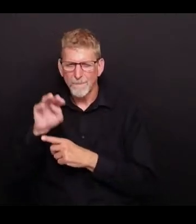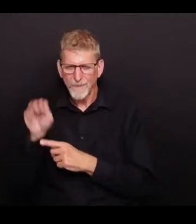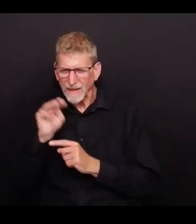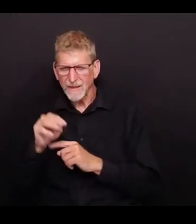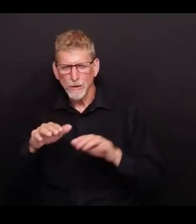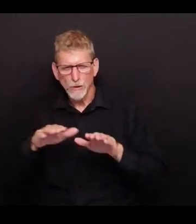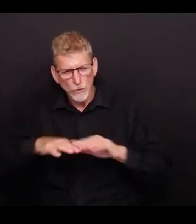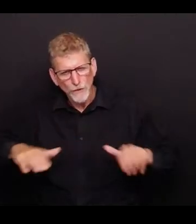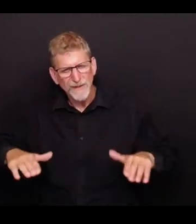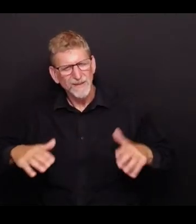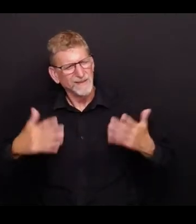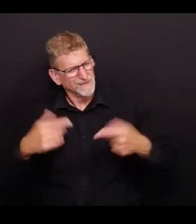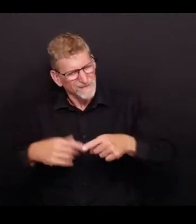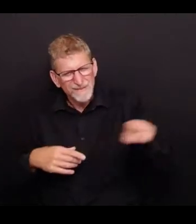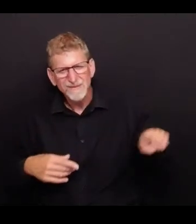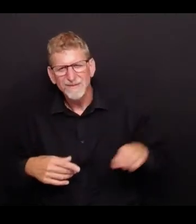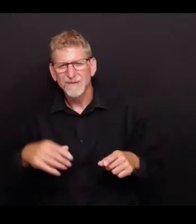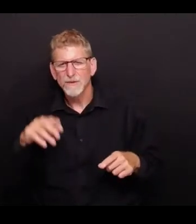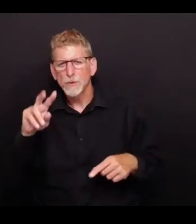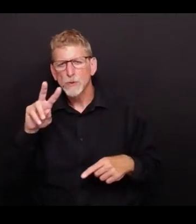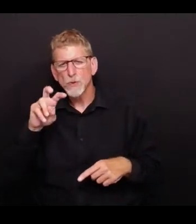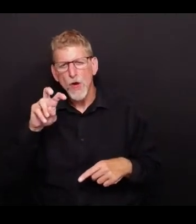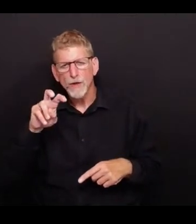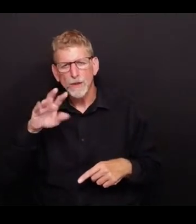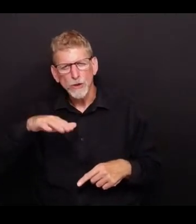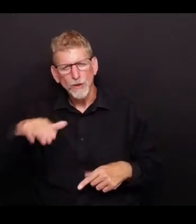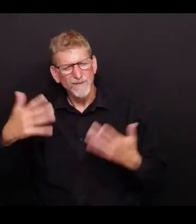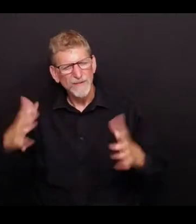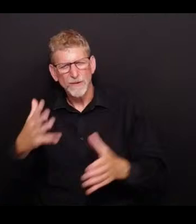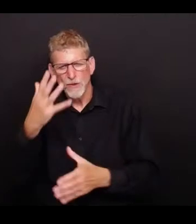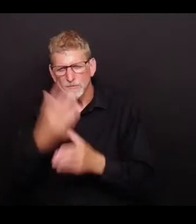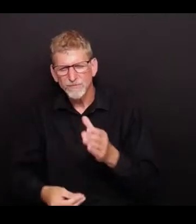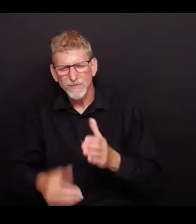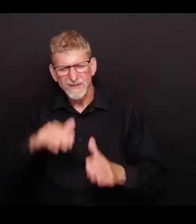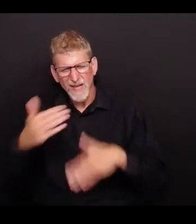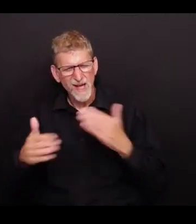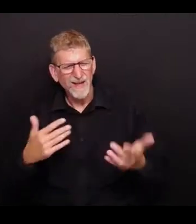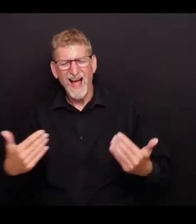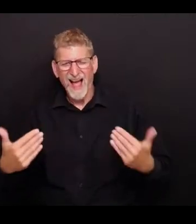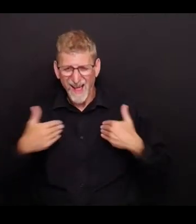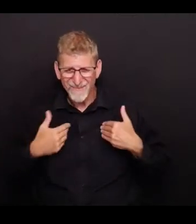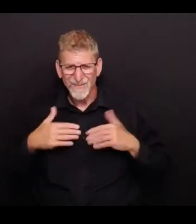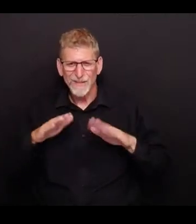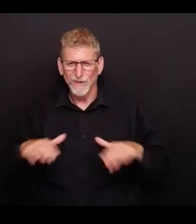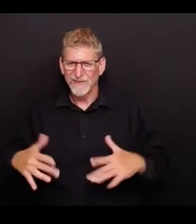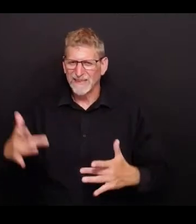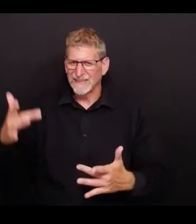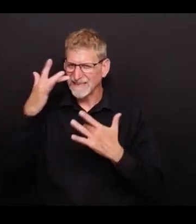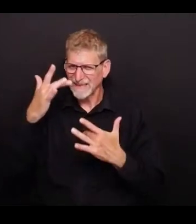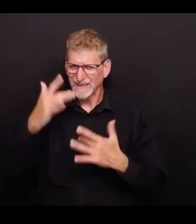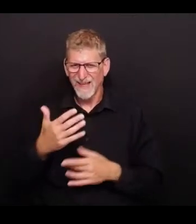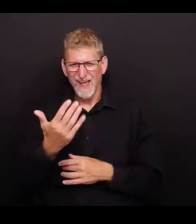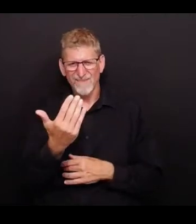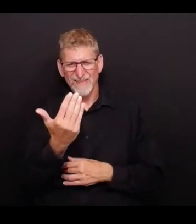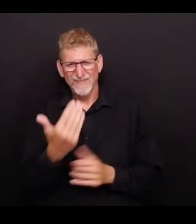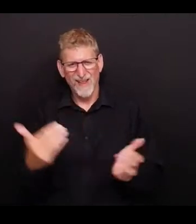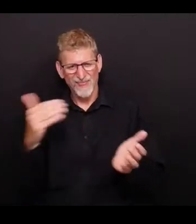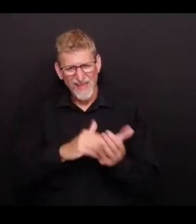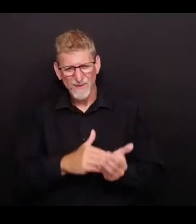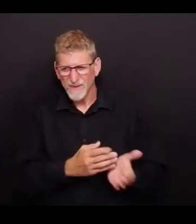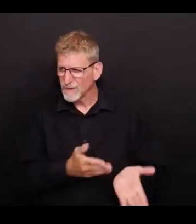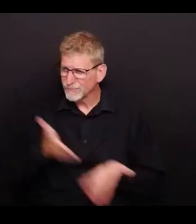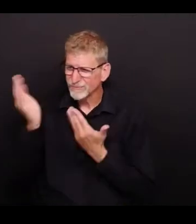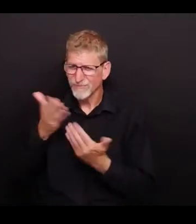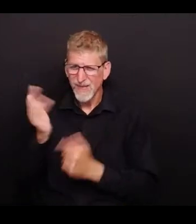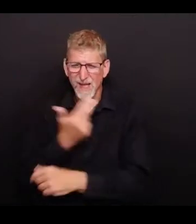15,000 hospitalizations, over 200 deaths of children due to COVID-19. And that is with a lot